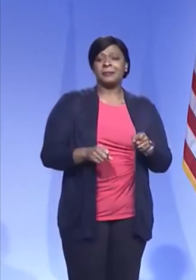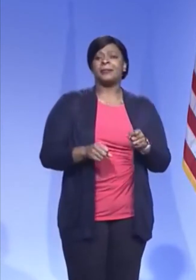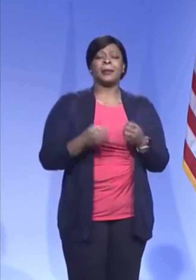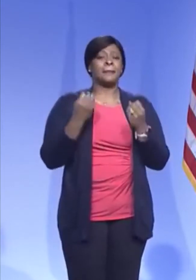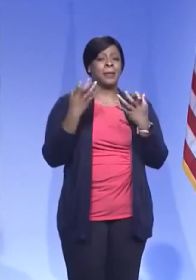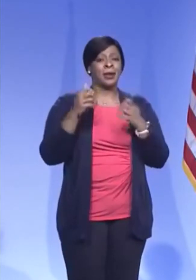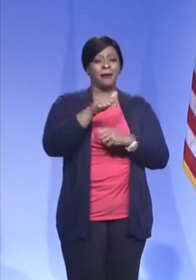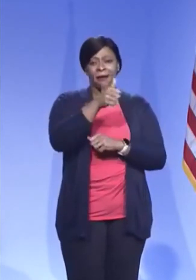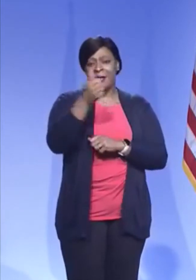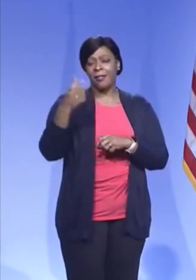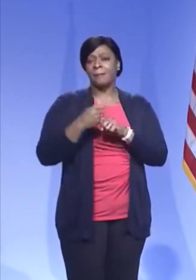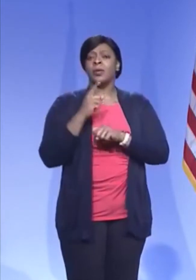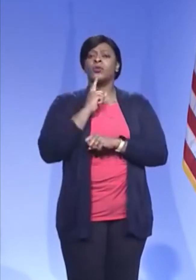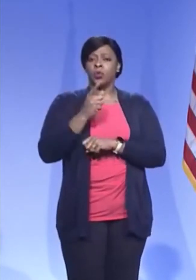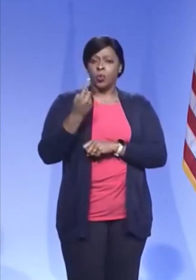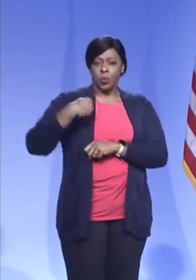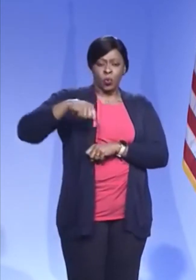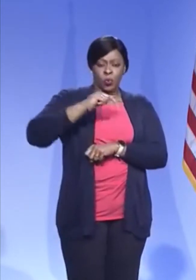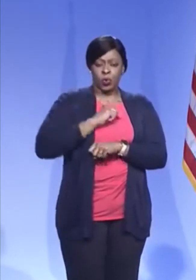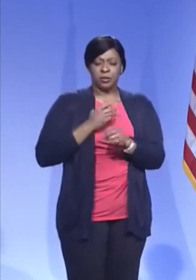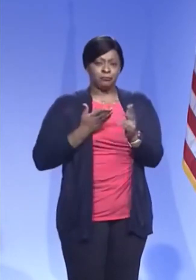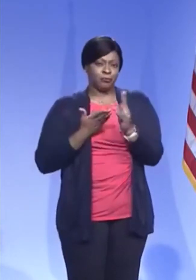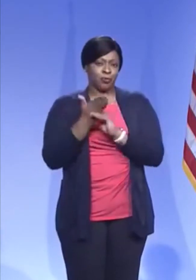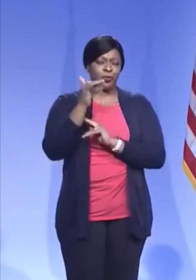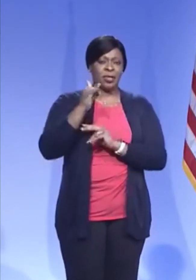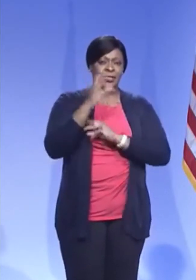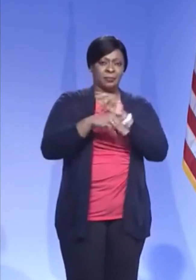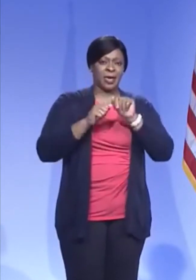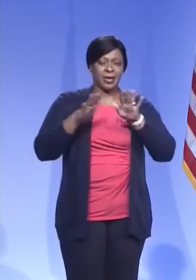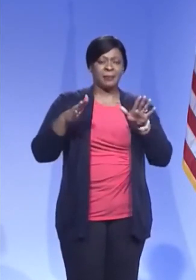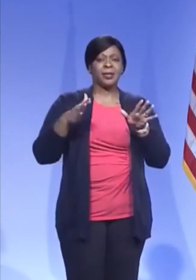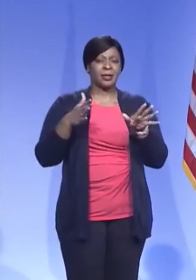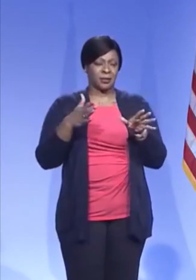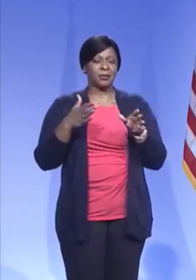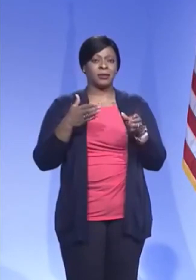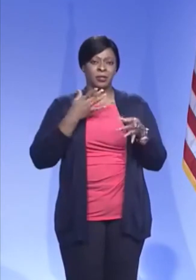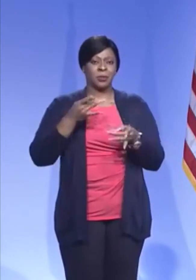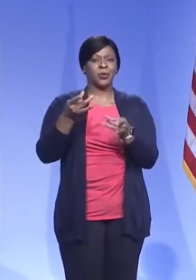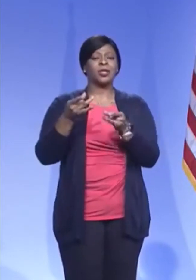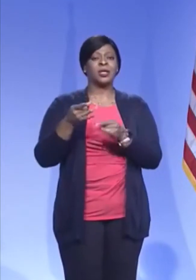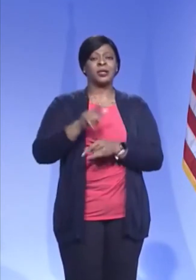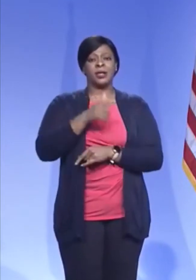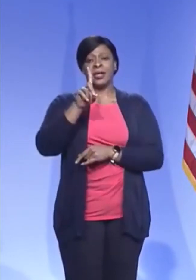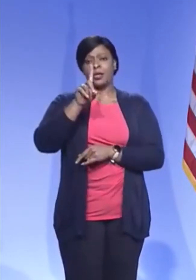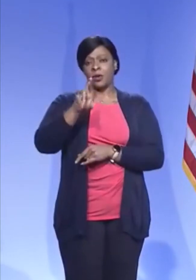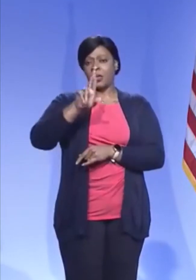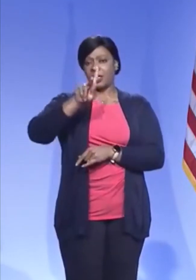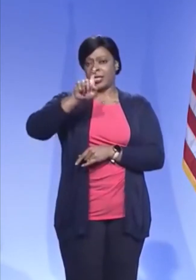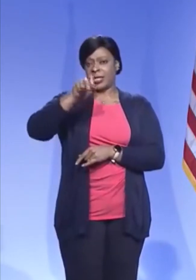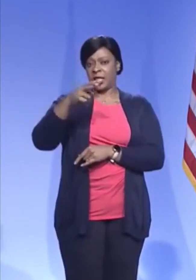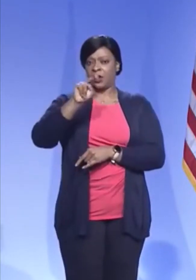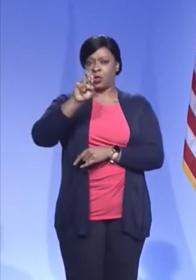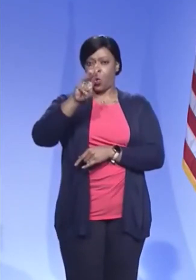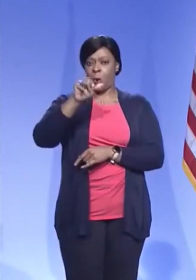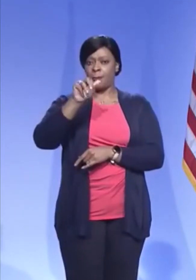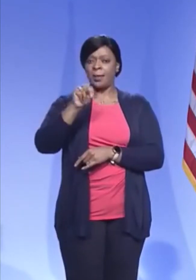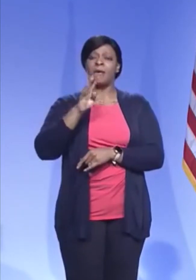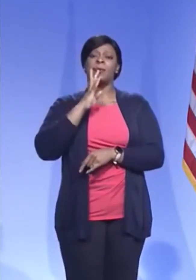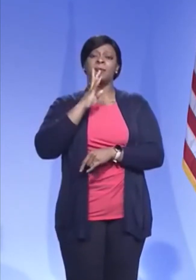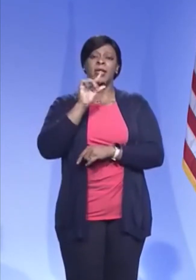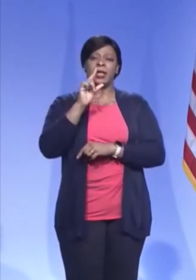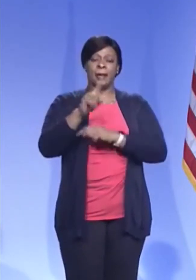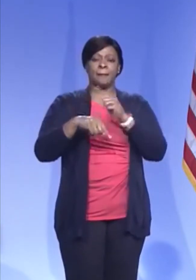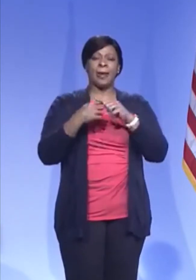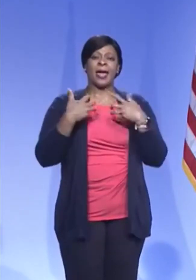many others, to make sure that we get through this pandemic. So I'm going to turn it over to Dr. Keith Norman, who's going to speak a little bit from